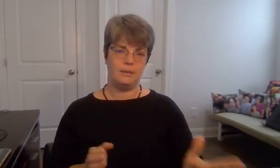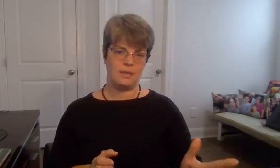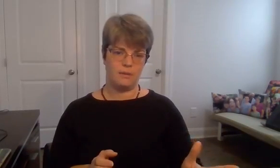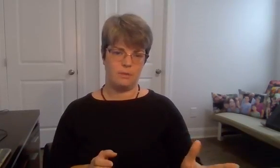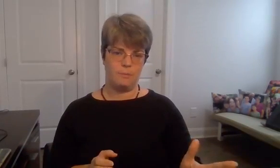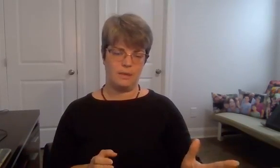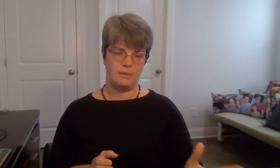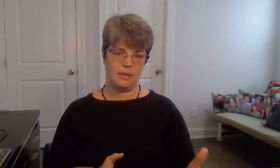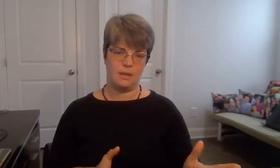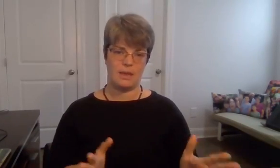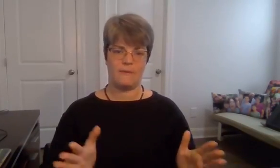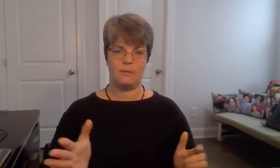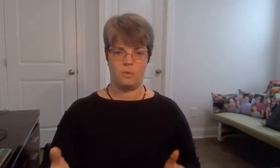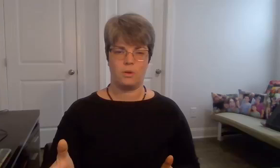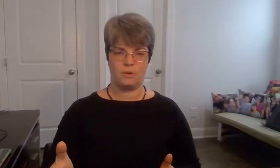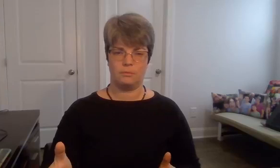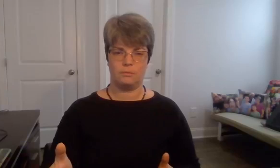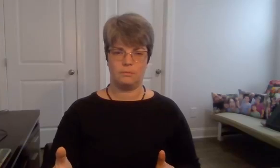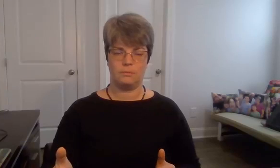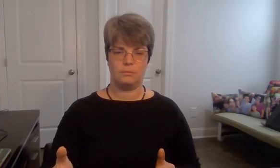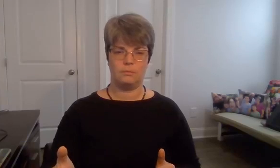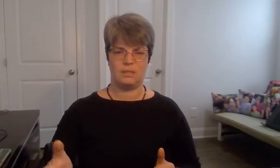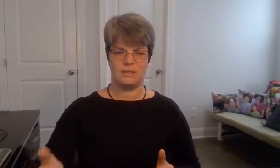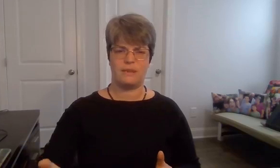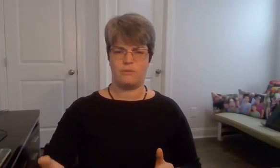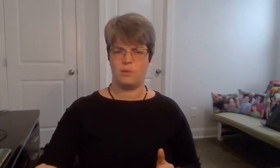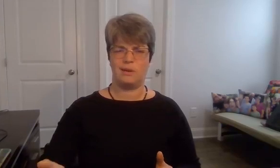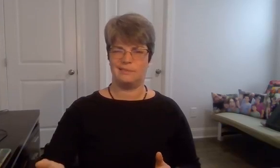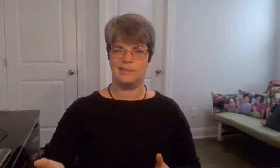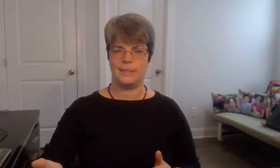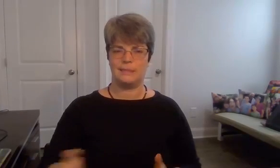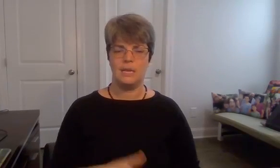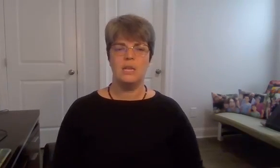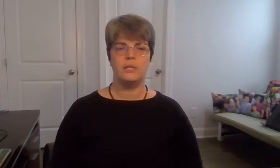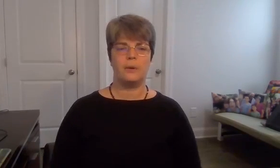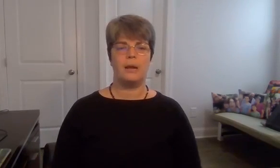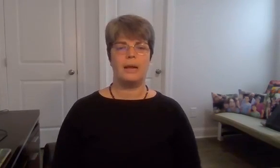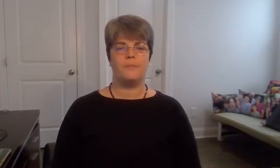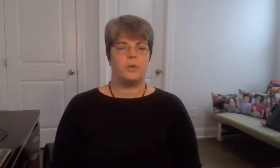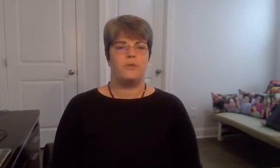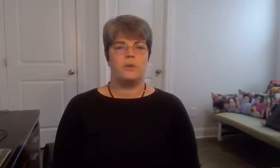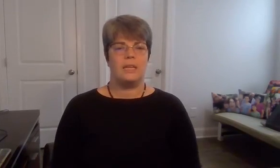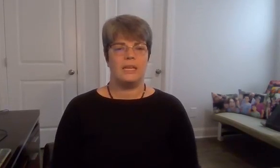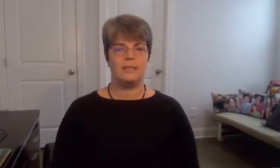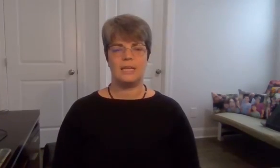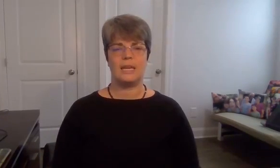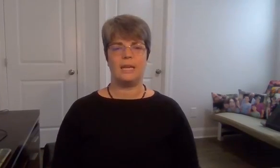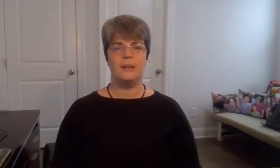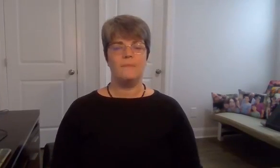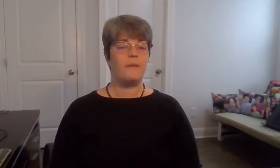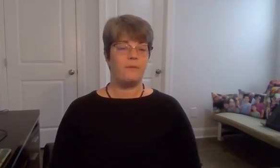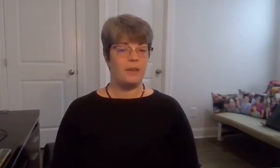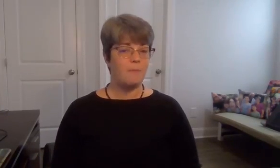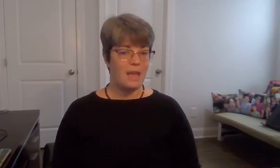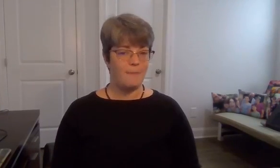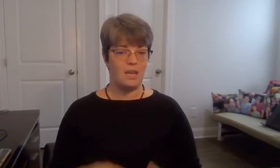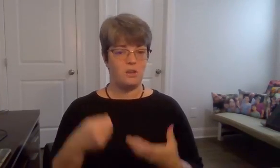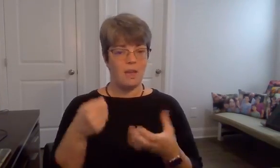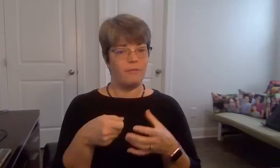done with being done and having more with the sign for more. Does that make sense? So if you're eating, say, if you're feeding a baby and you have like